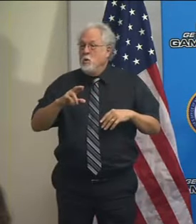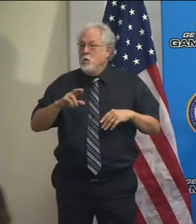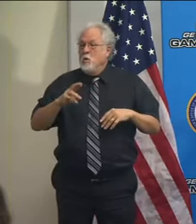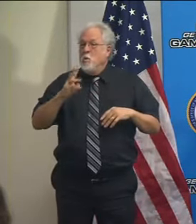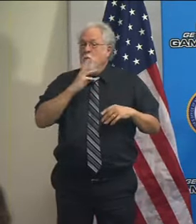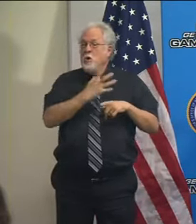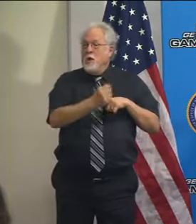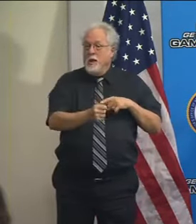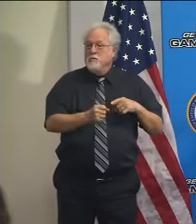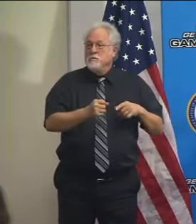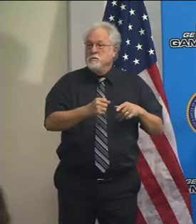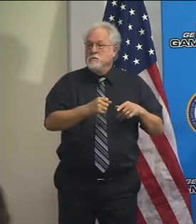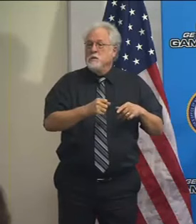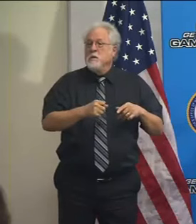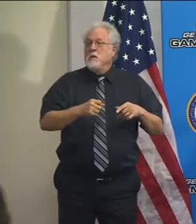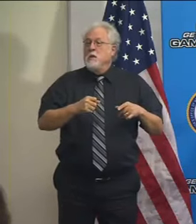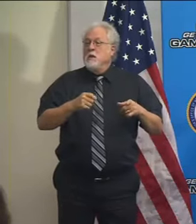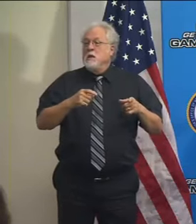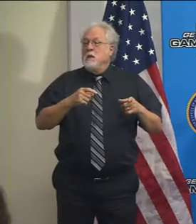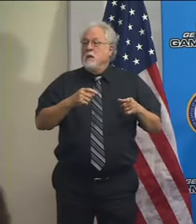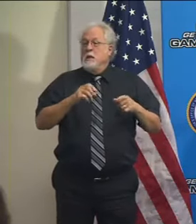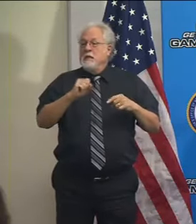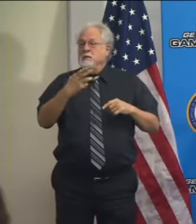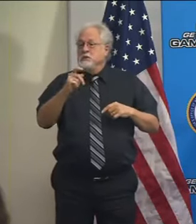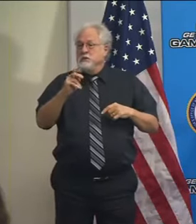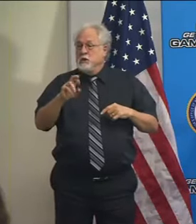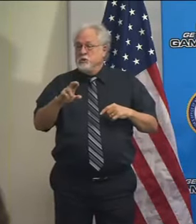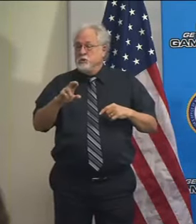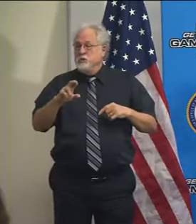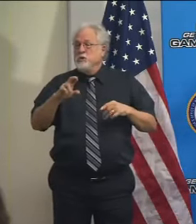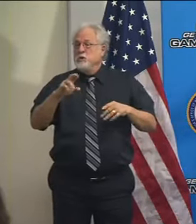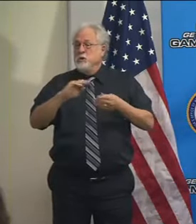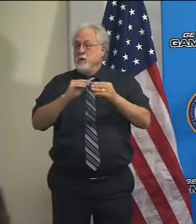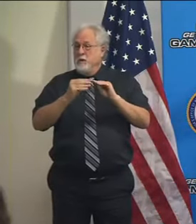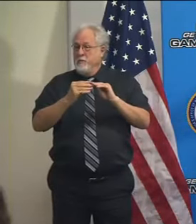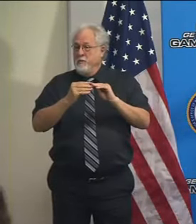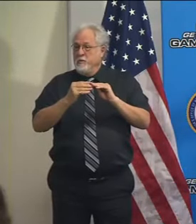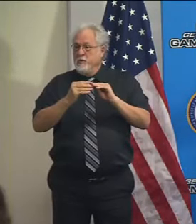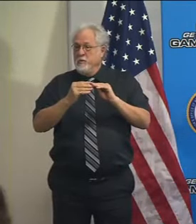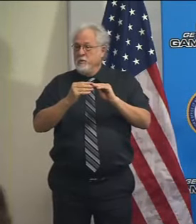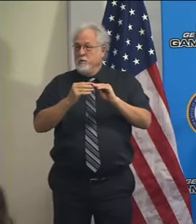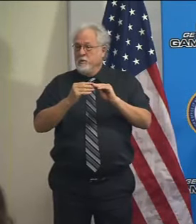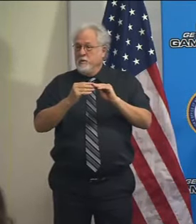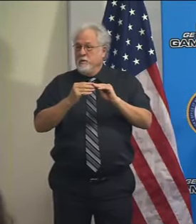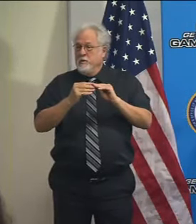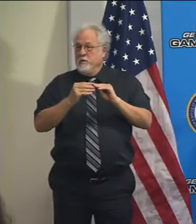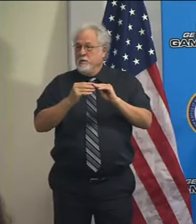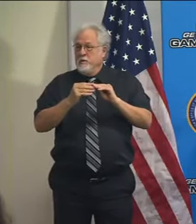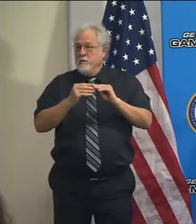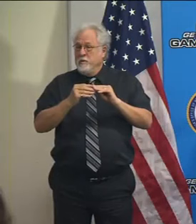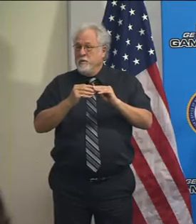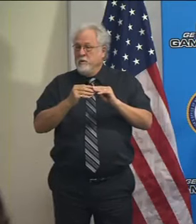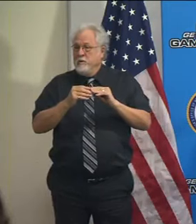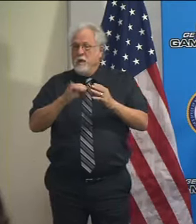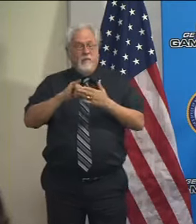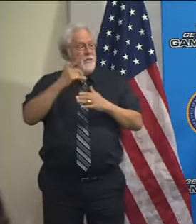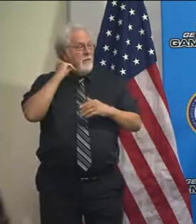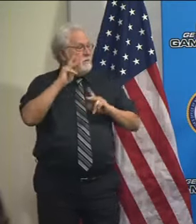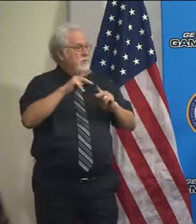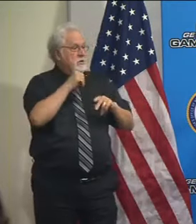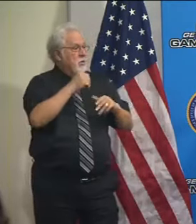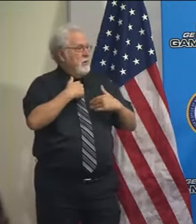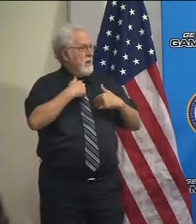was out. I'm wondering if the sheltering number has picked up. Do you think that that's primarily just because we don't have access to clean